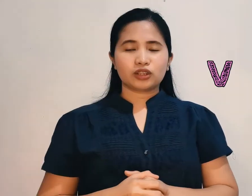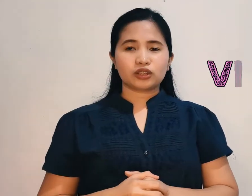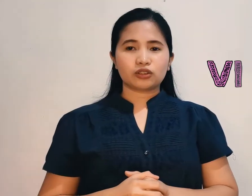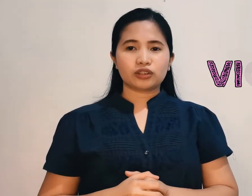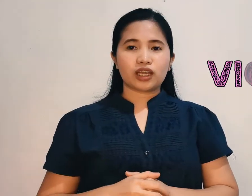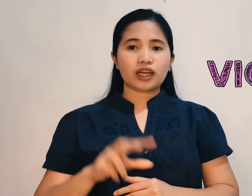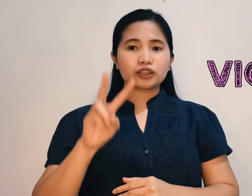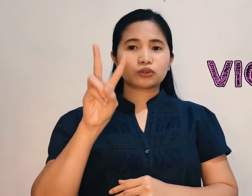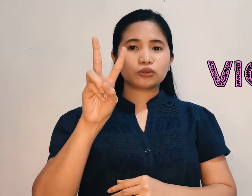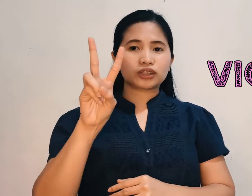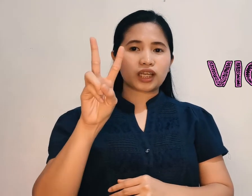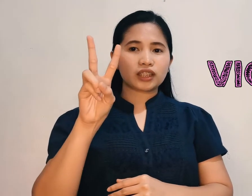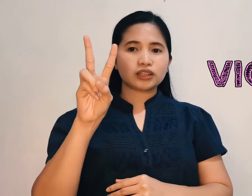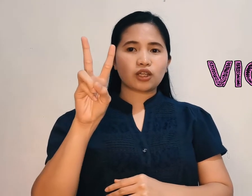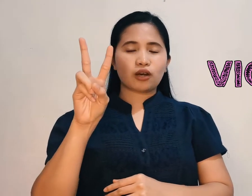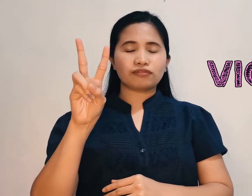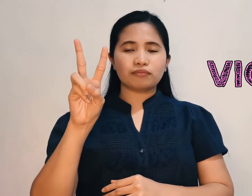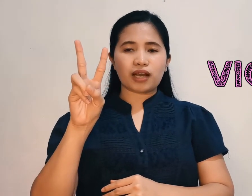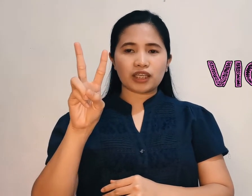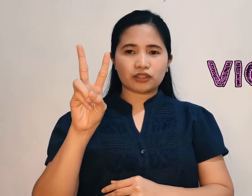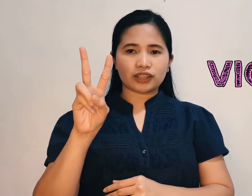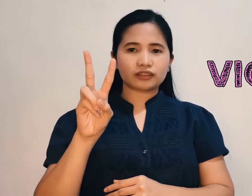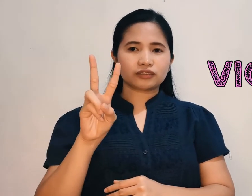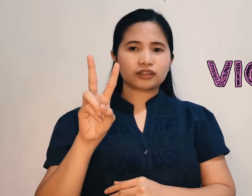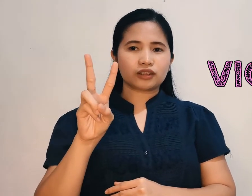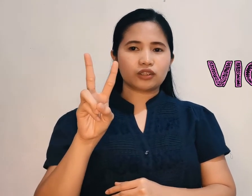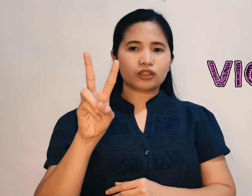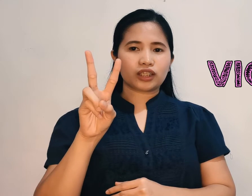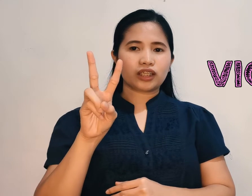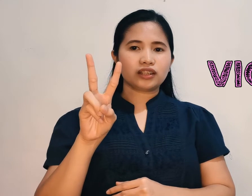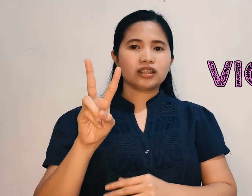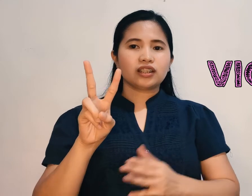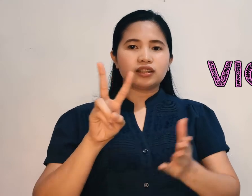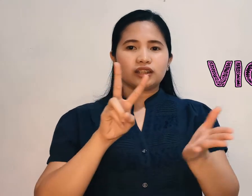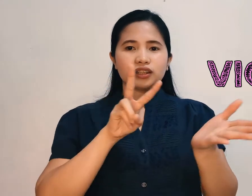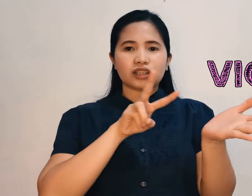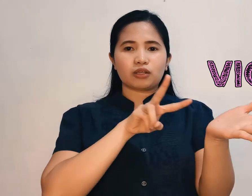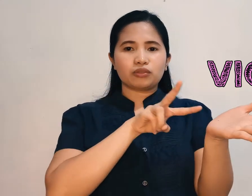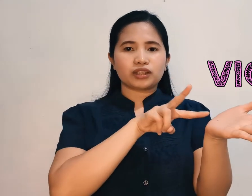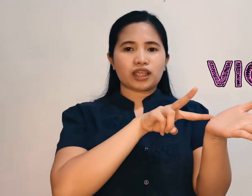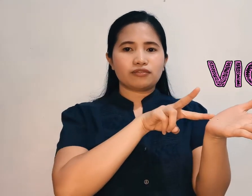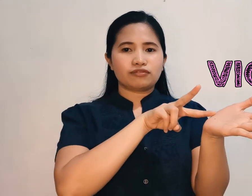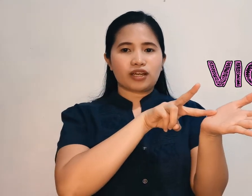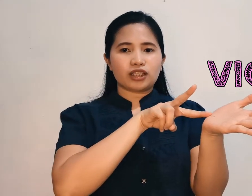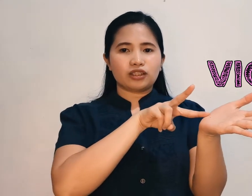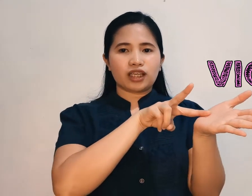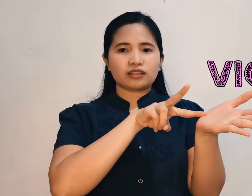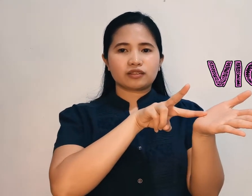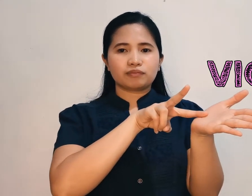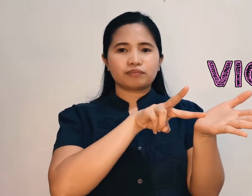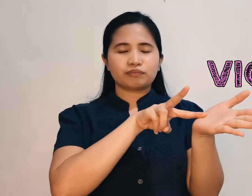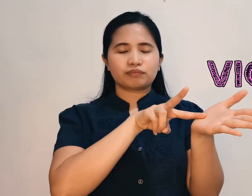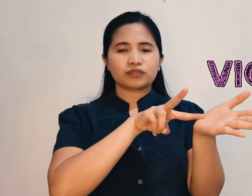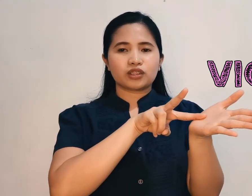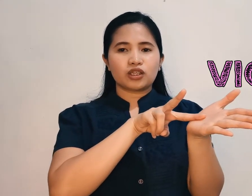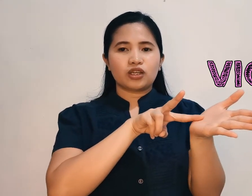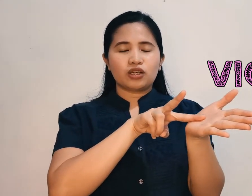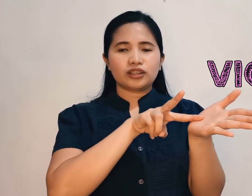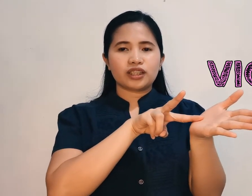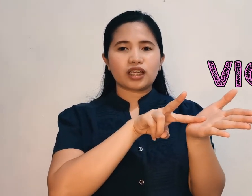Next, so there are two signs of violet. Okay, this is how we sign violet. Or the